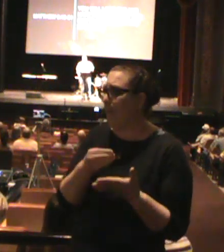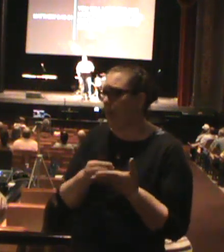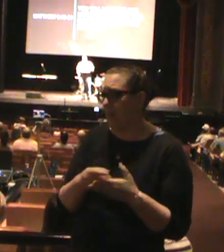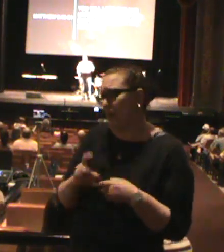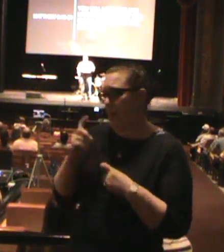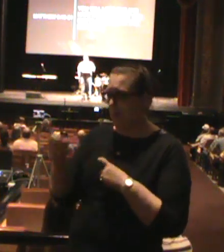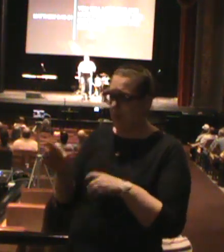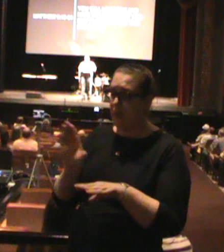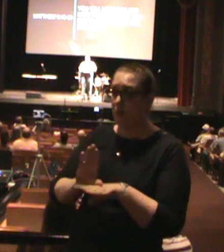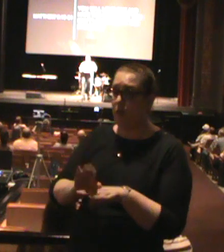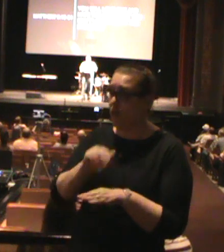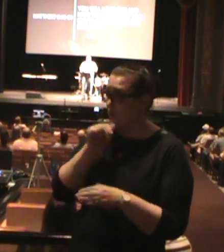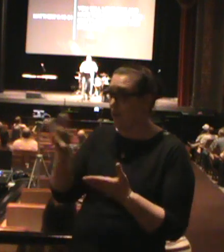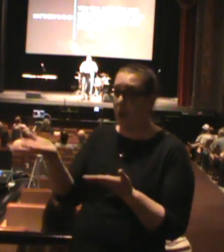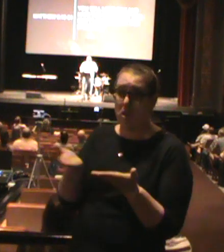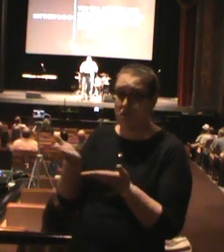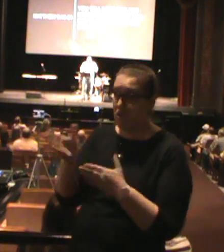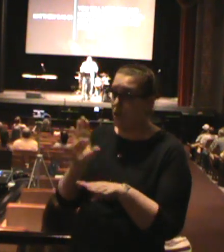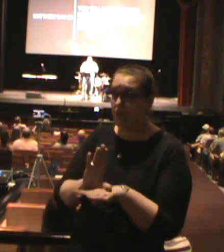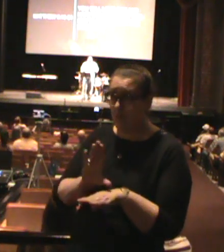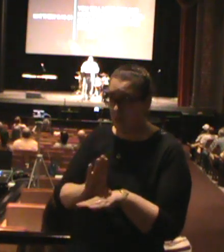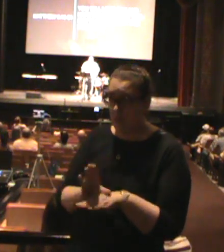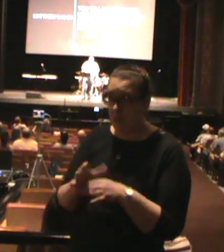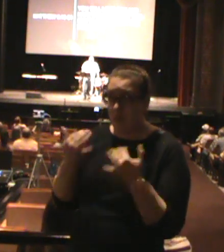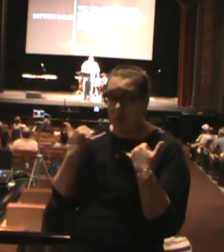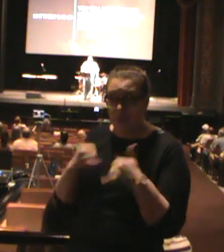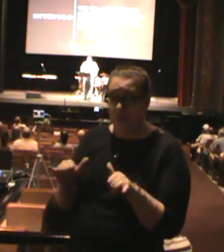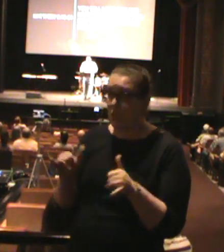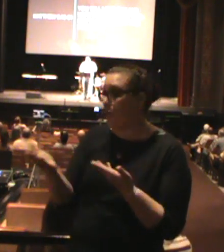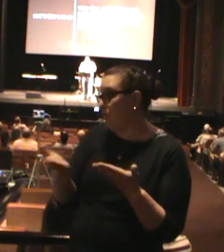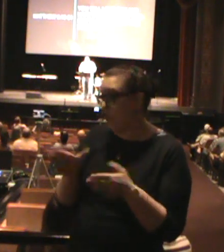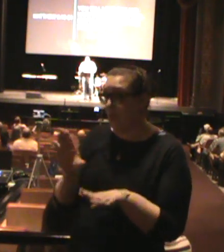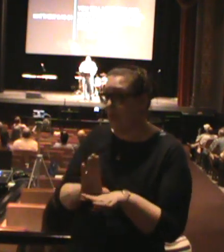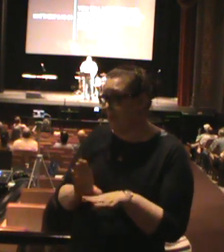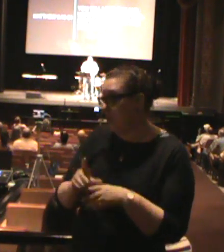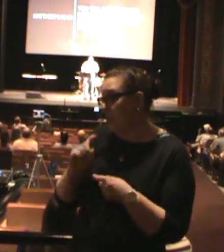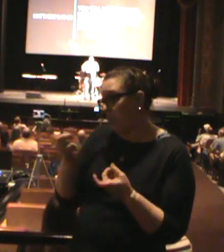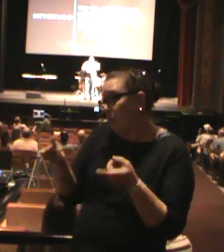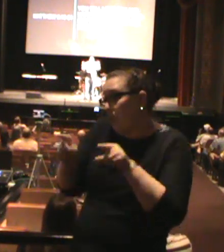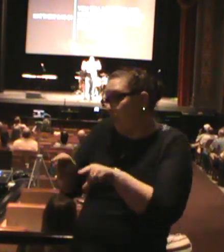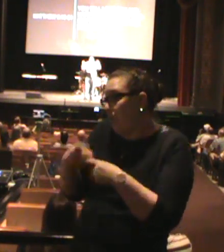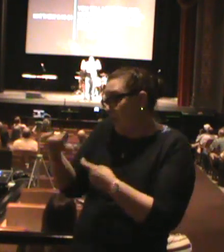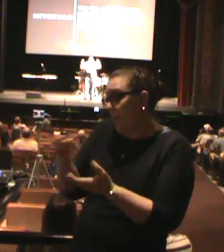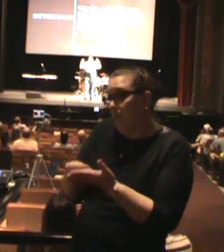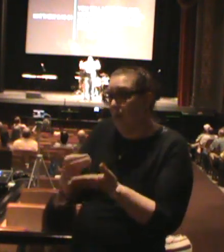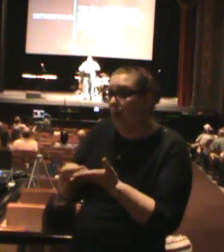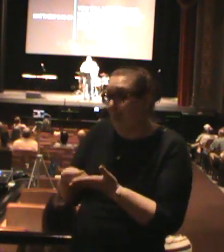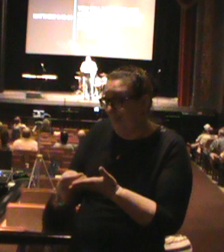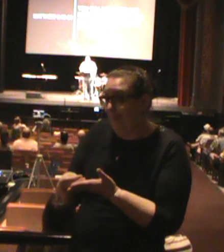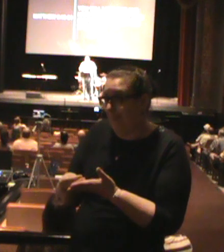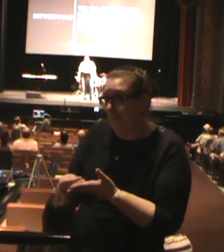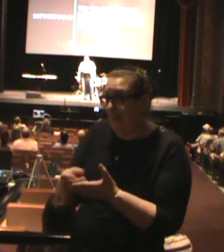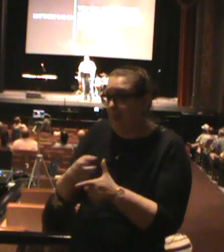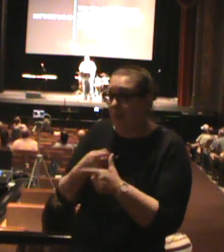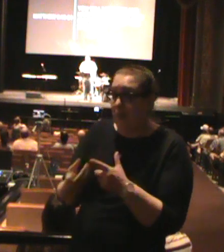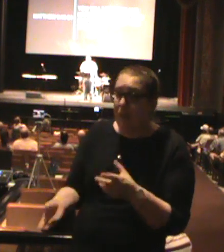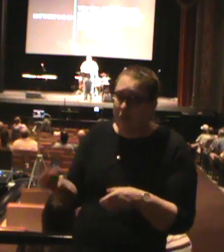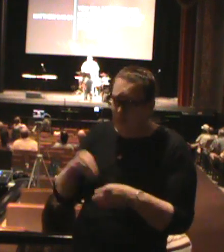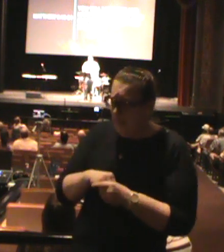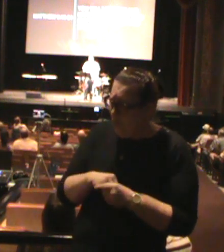the church. You're still serving the church that way. And the more I got into the Word, the more I started wrestling with what I was doing in this